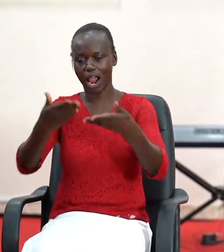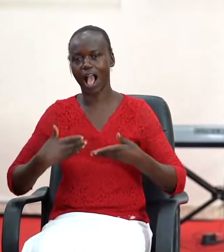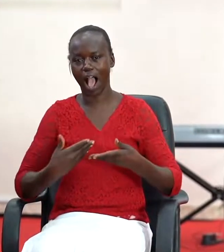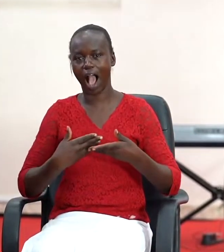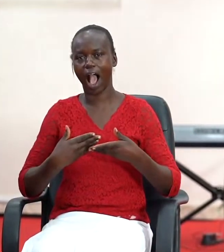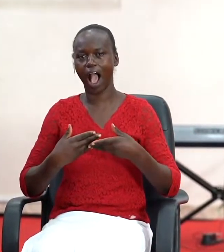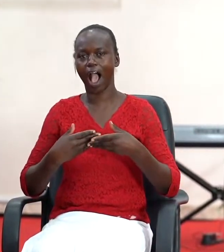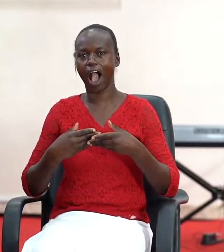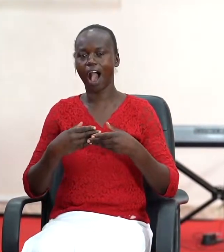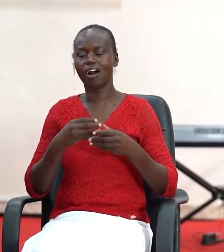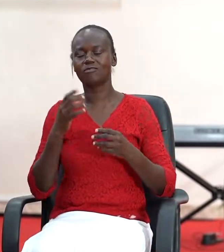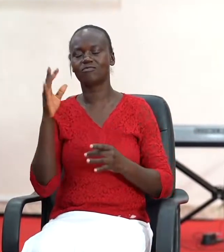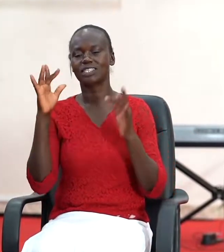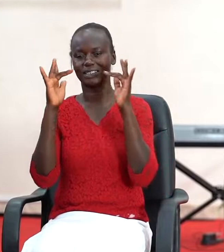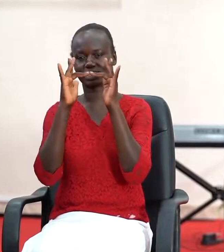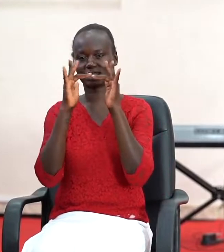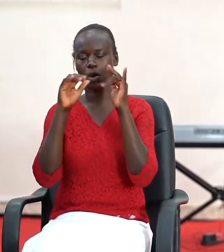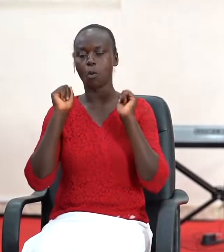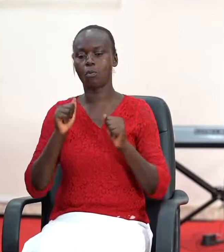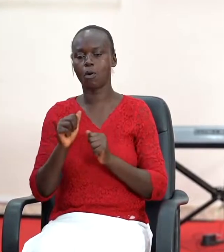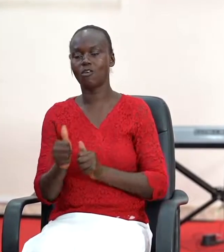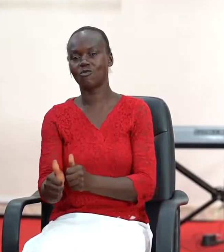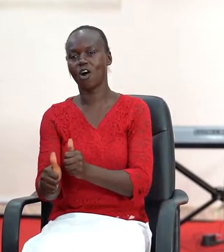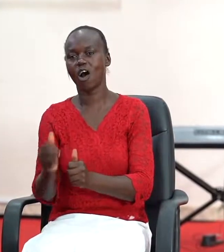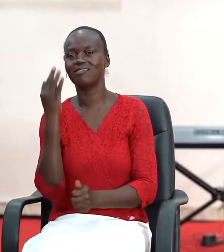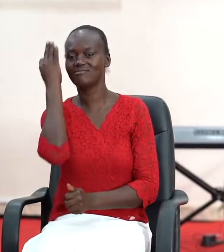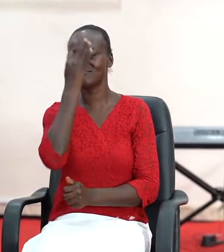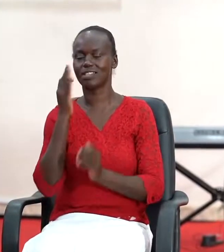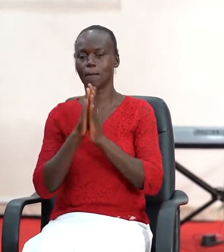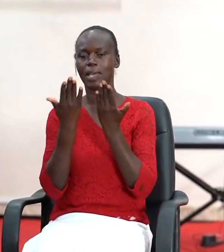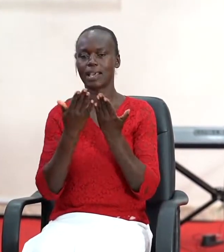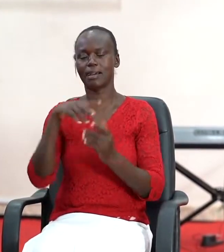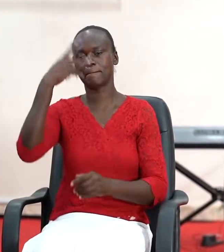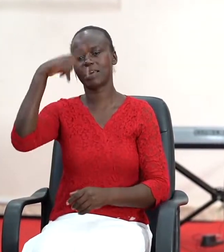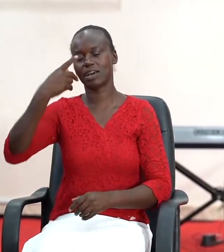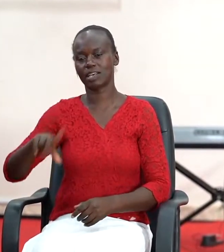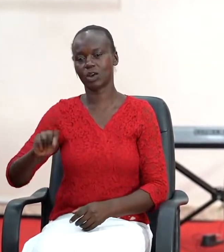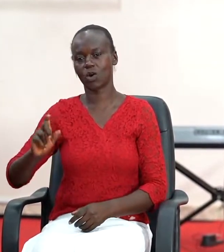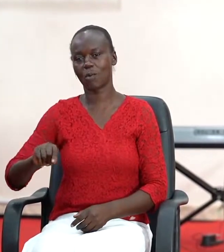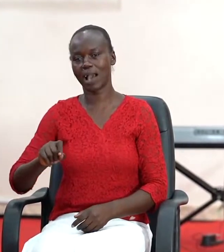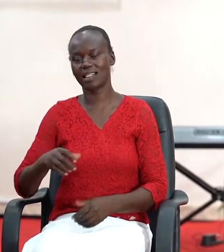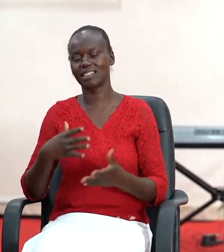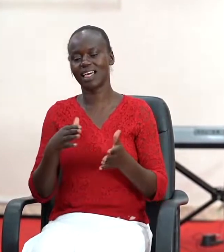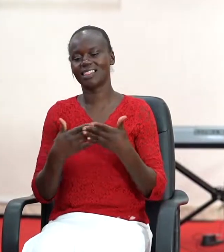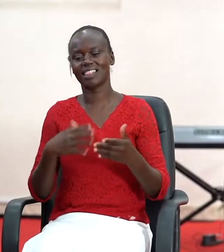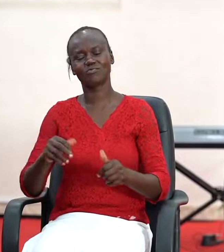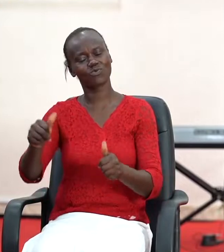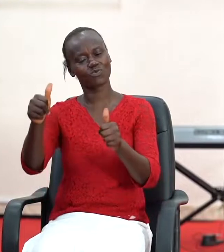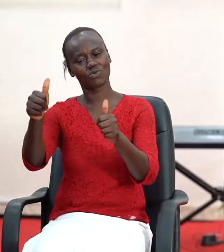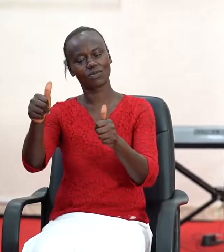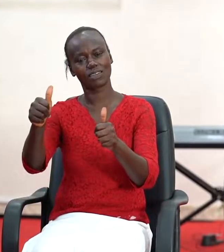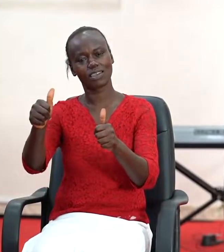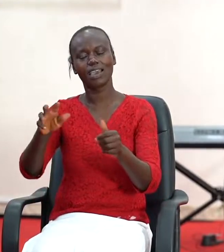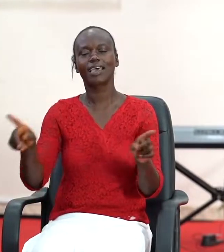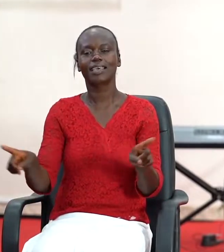zetu. Mnaweza tu follow hapo Facebook, Pefa Gikomba Youth Ministry. Hapo kuna vitu za power sana zinaendelea hapo. Pia